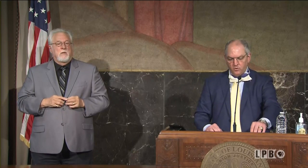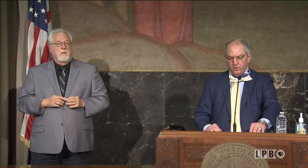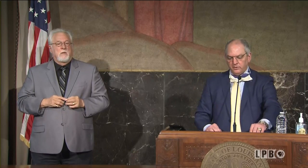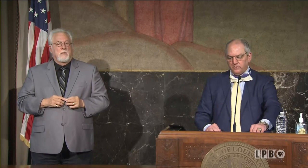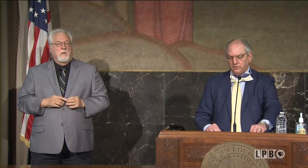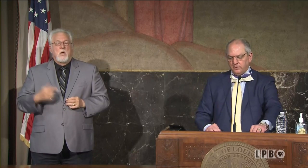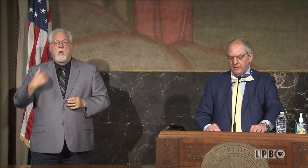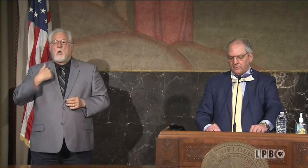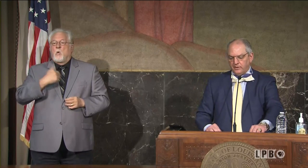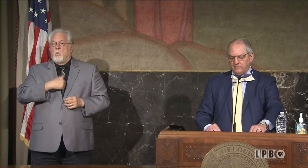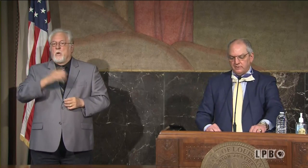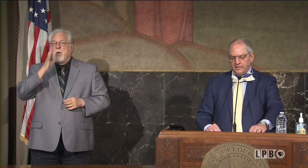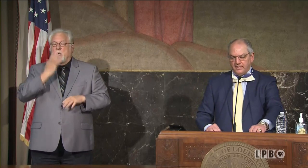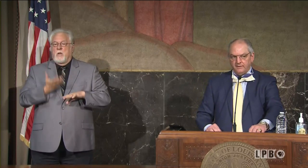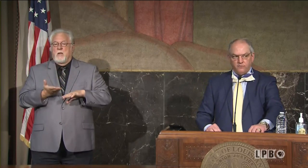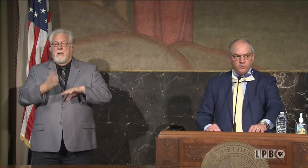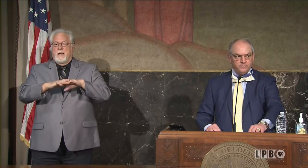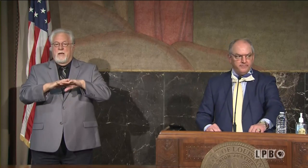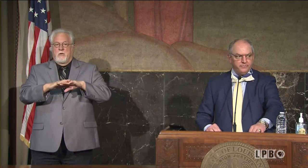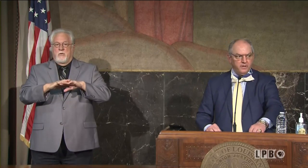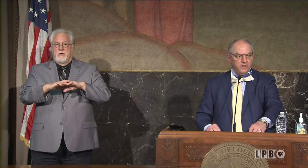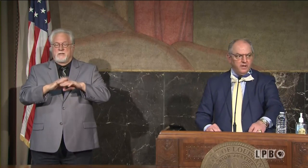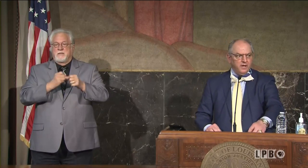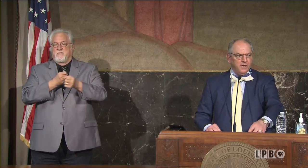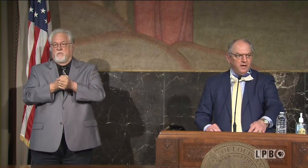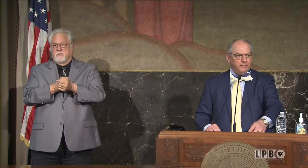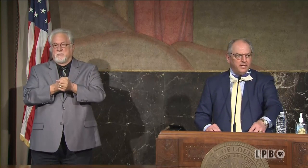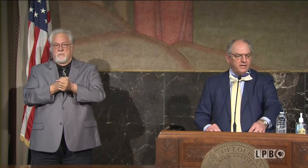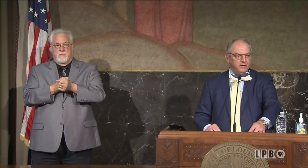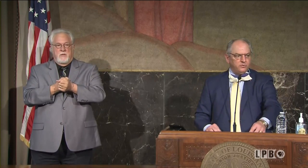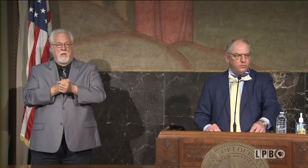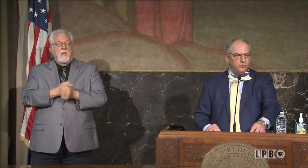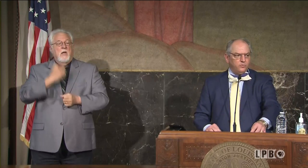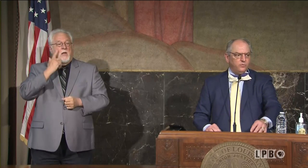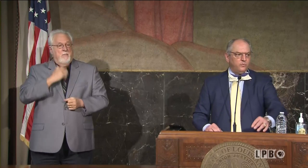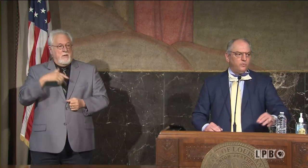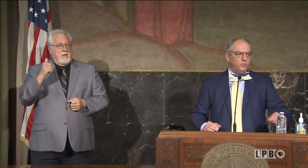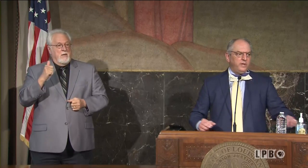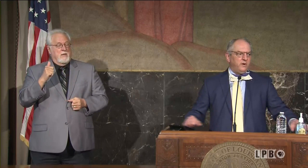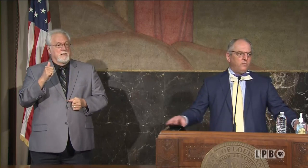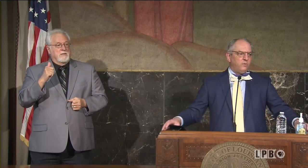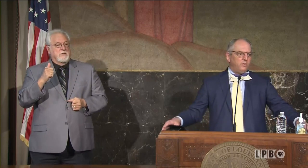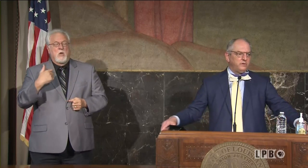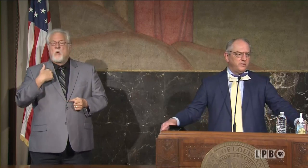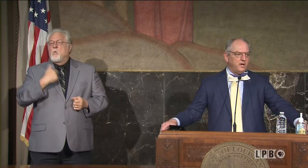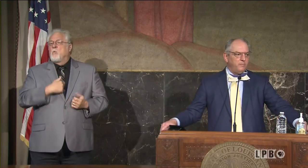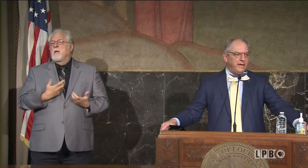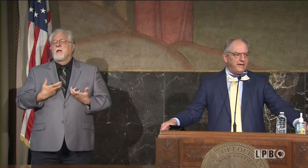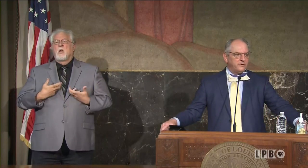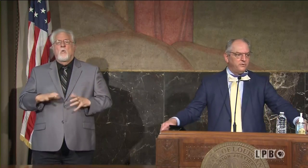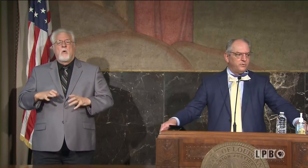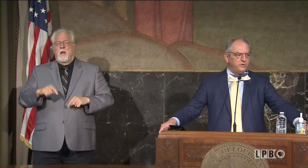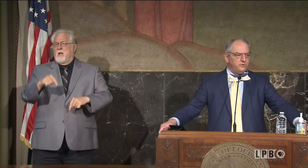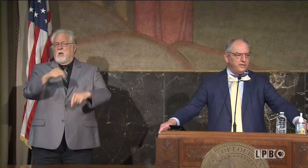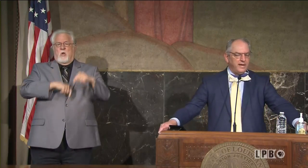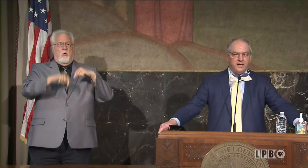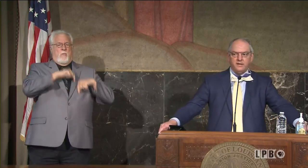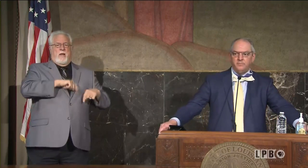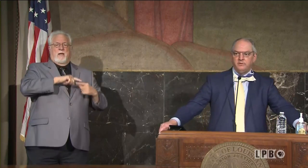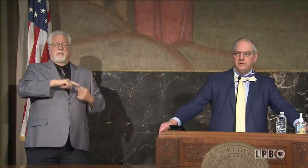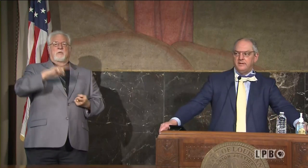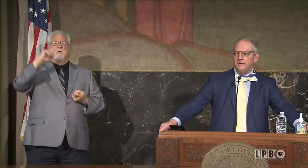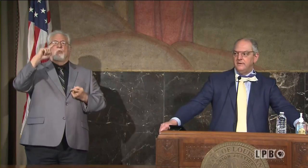We are going to increase enforcement because we don't want to go back to